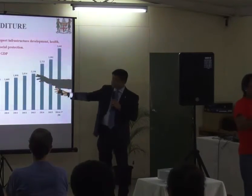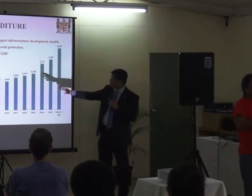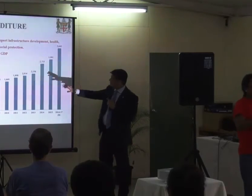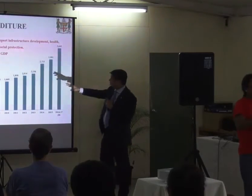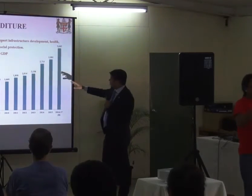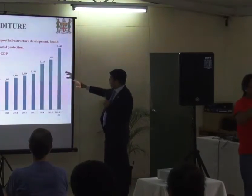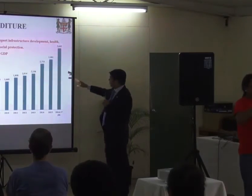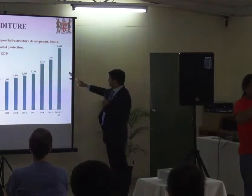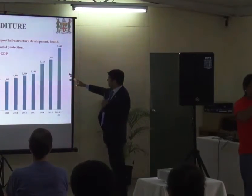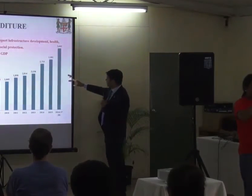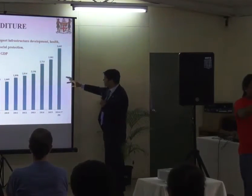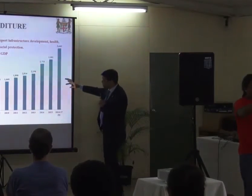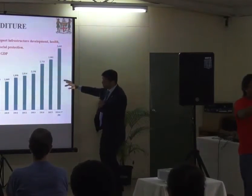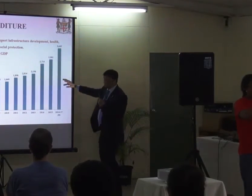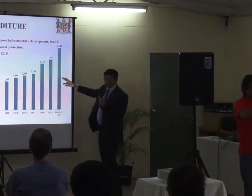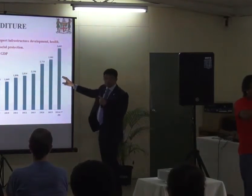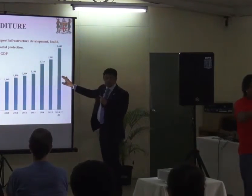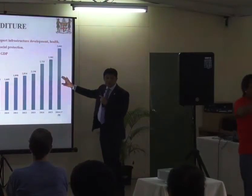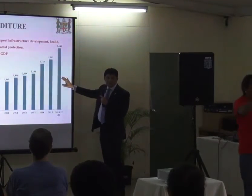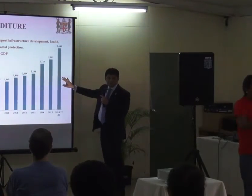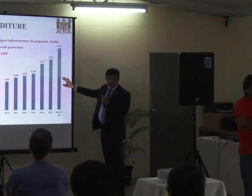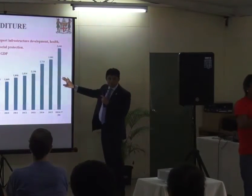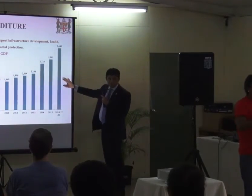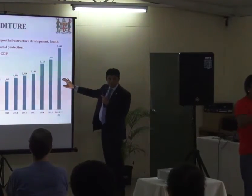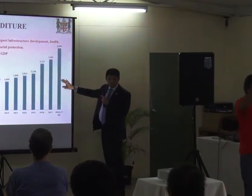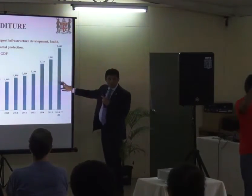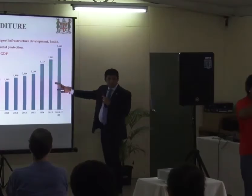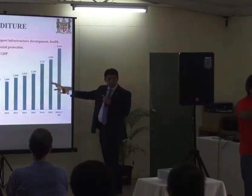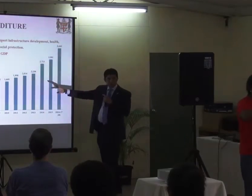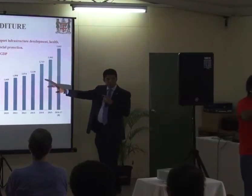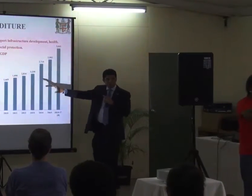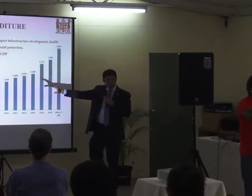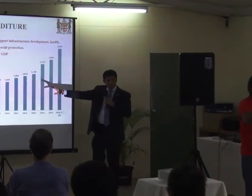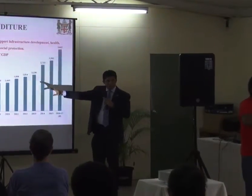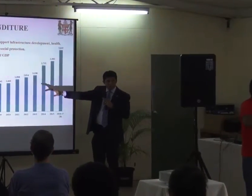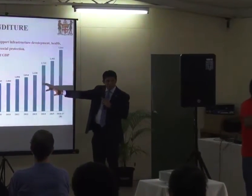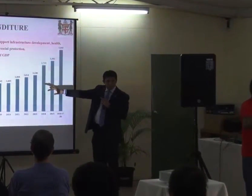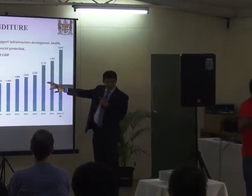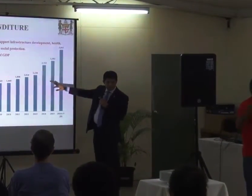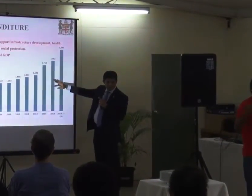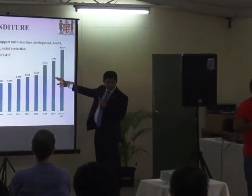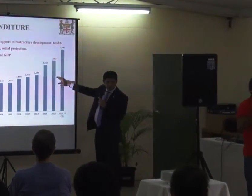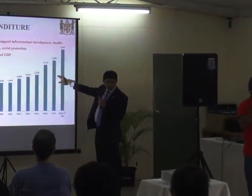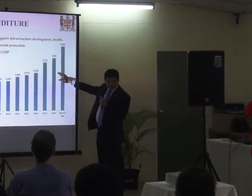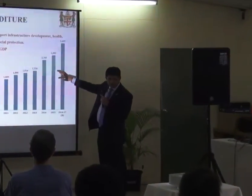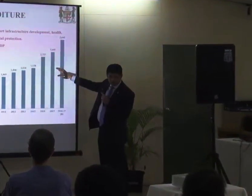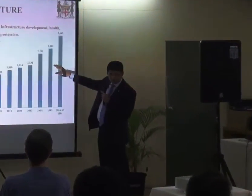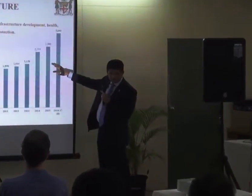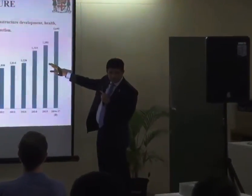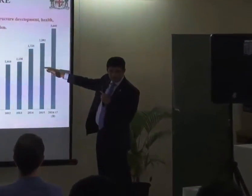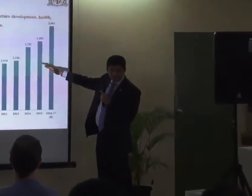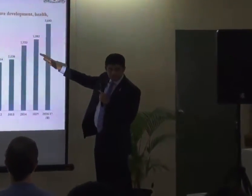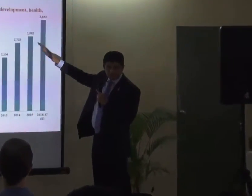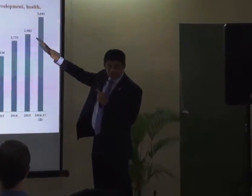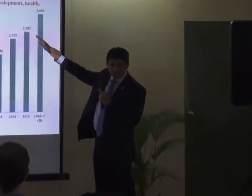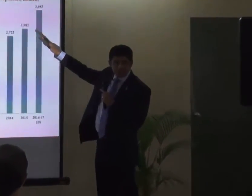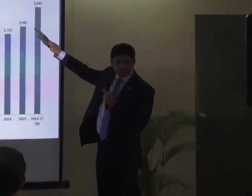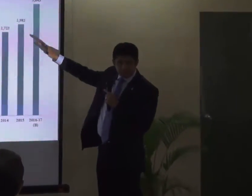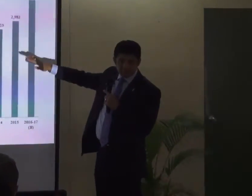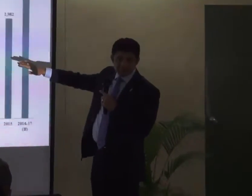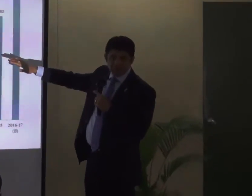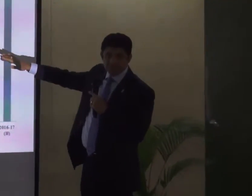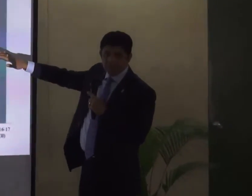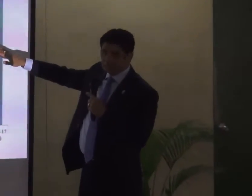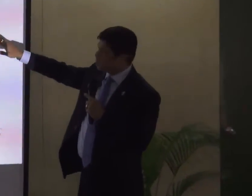billion. Today the spend is $3.6 billion. So you can see how it's increased over the years, because we are